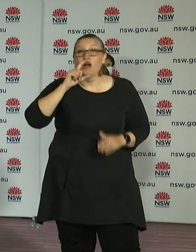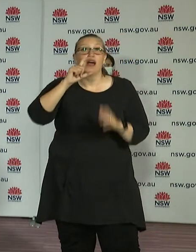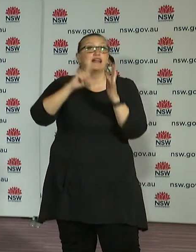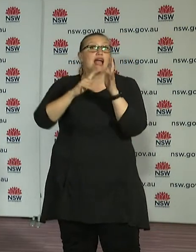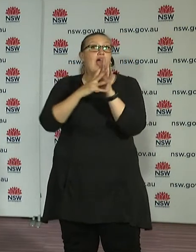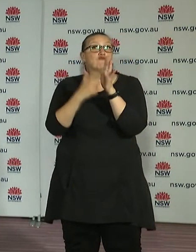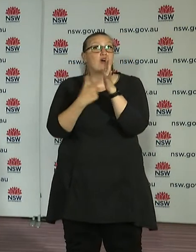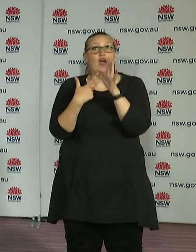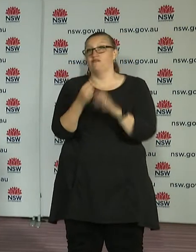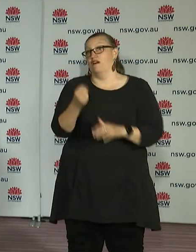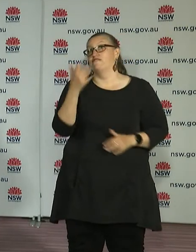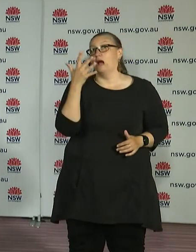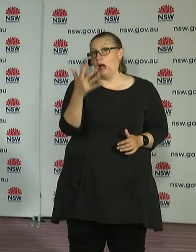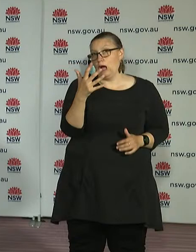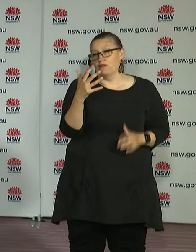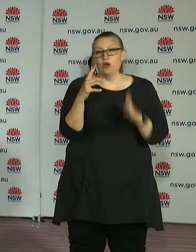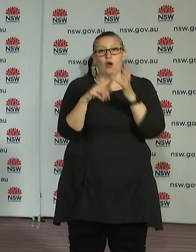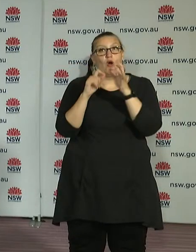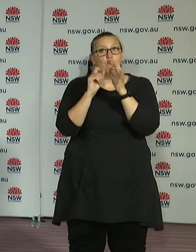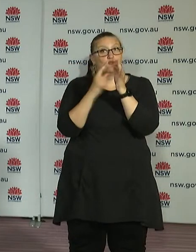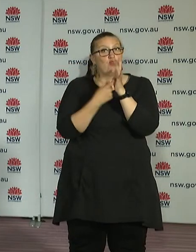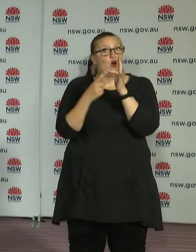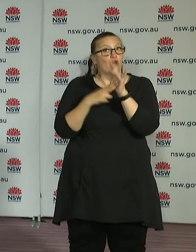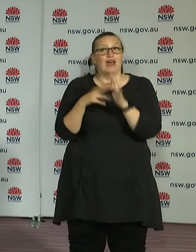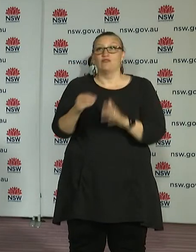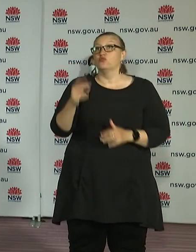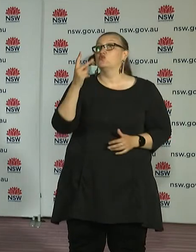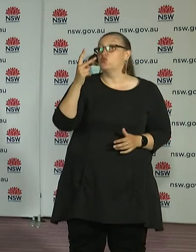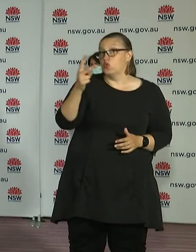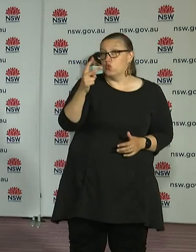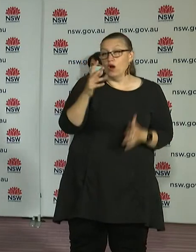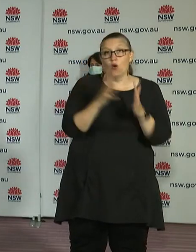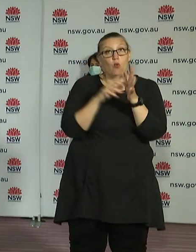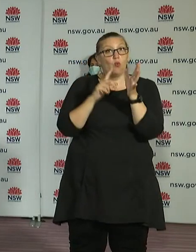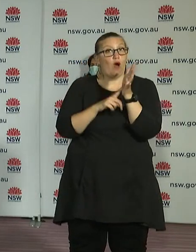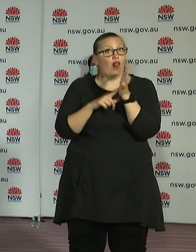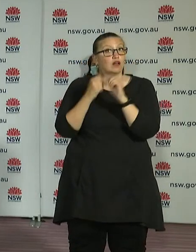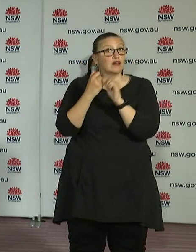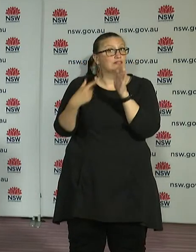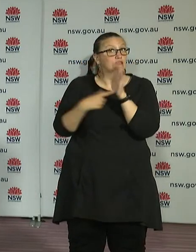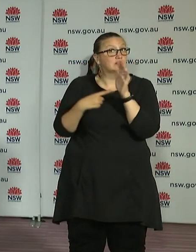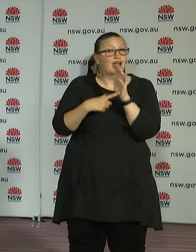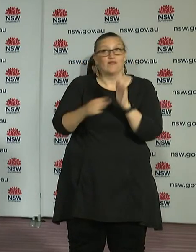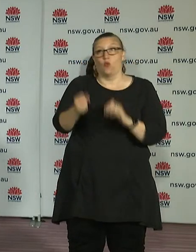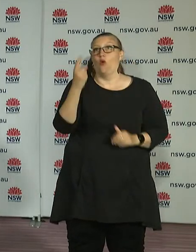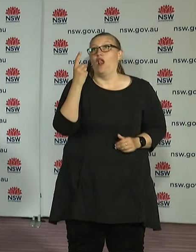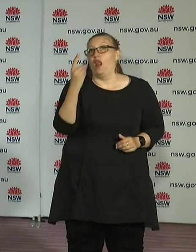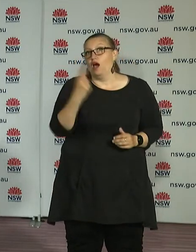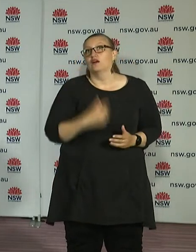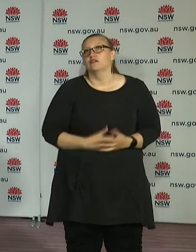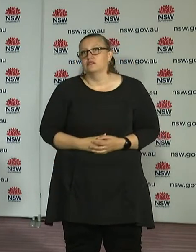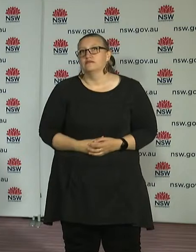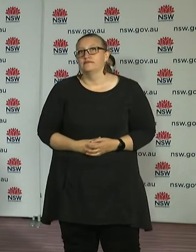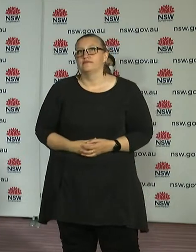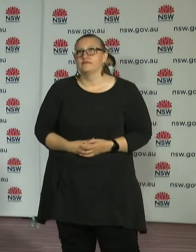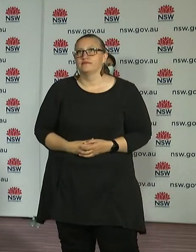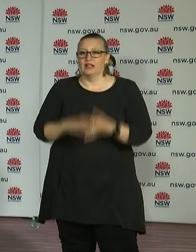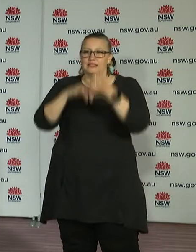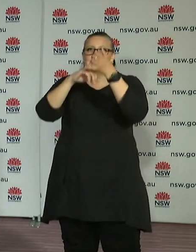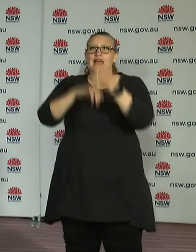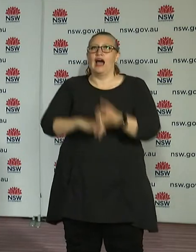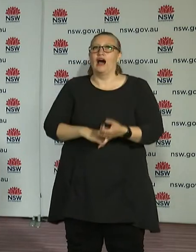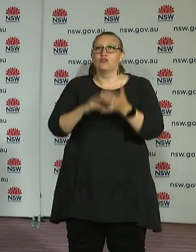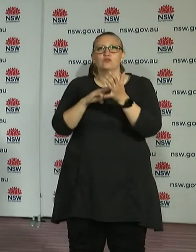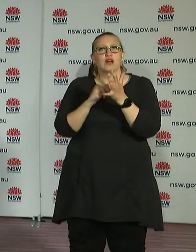had 5, Oberon had 2, and Walgett had 1. Down in the southern New